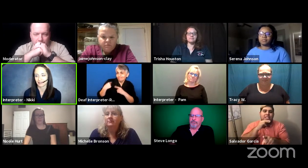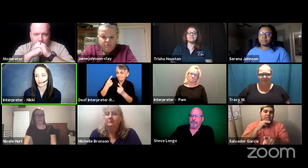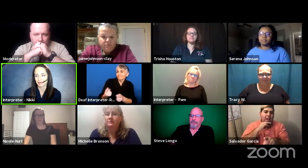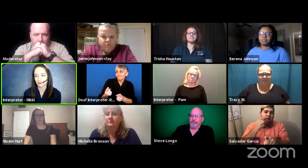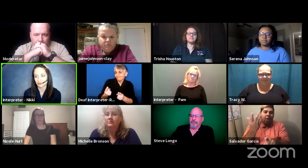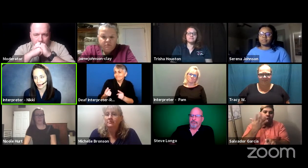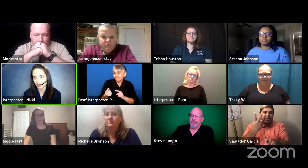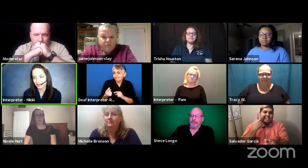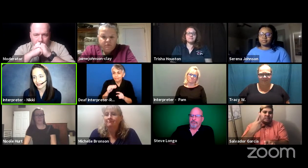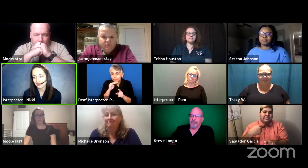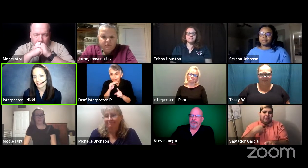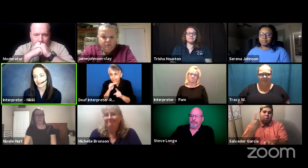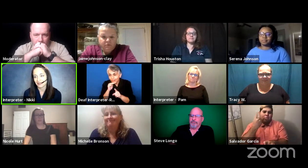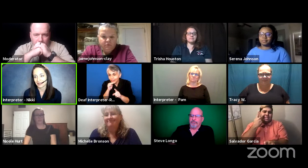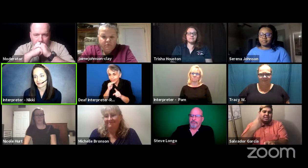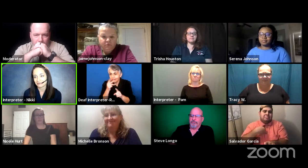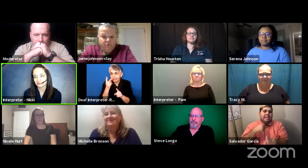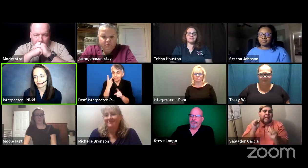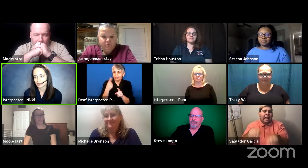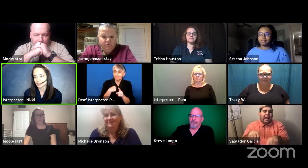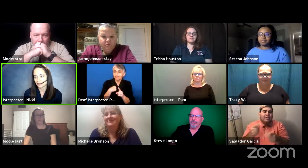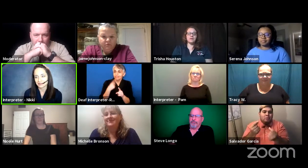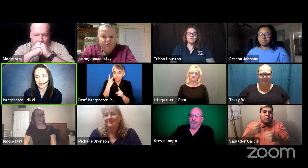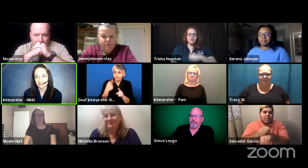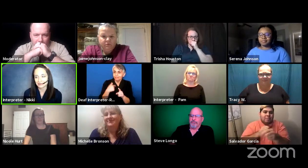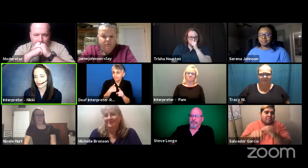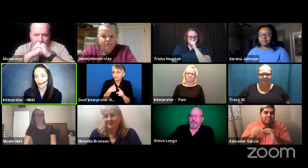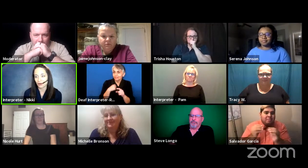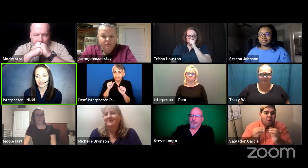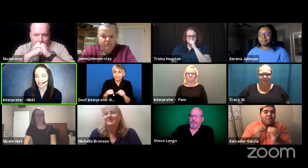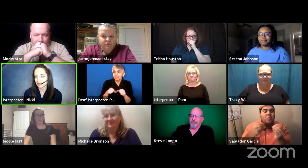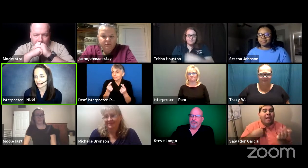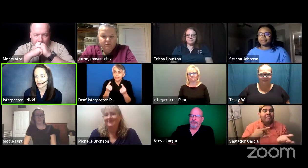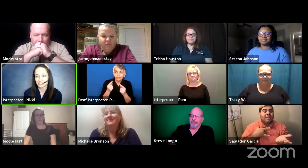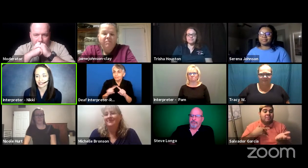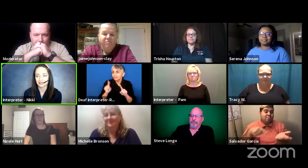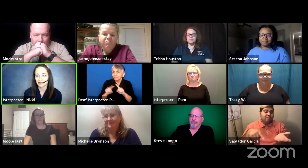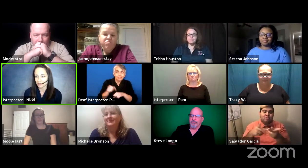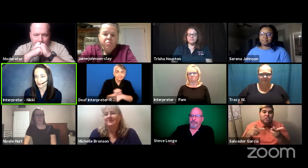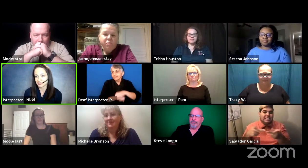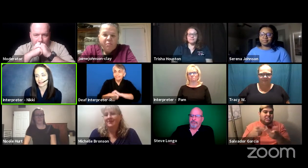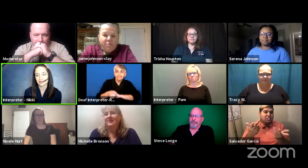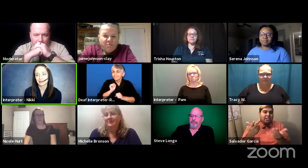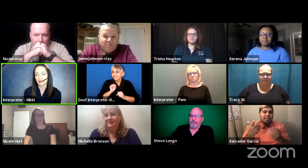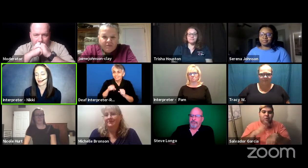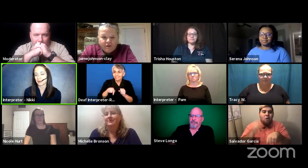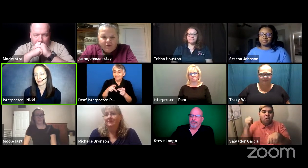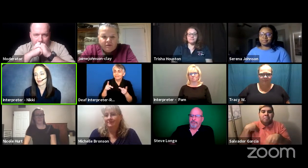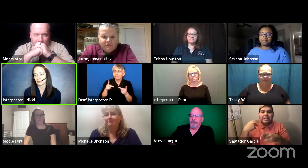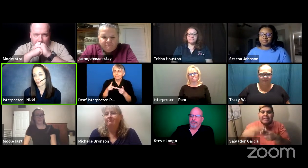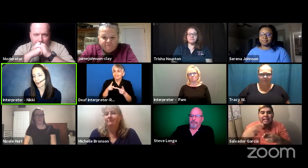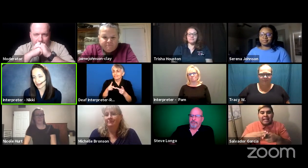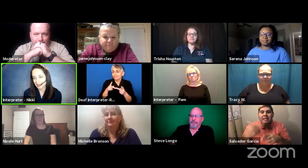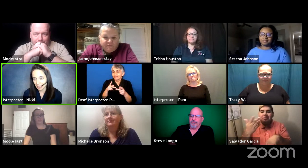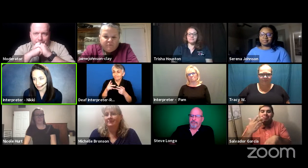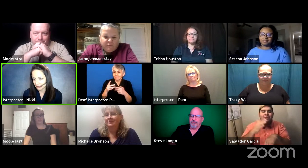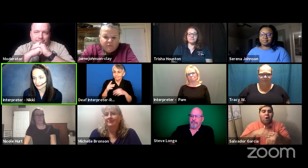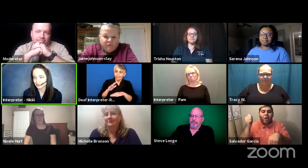been before. Michelle sees me all the time. She knows what I am capable of